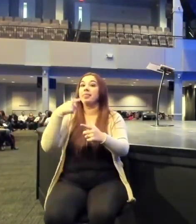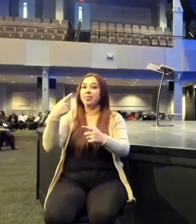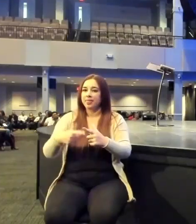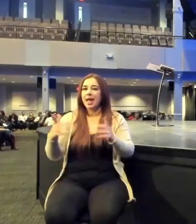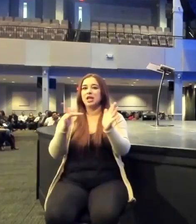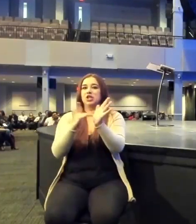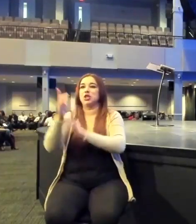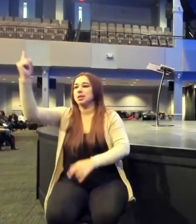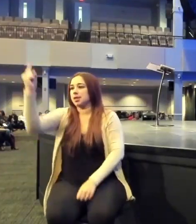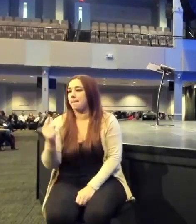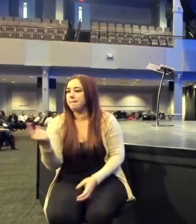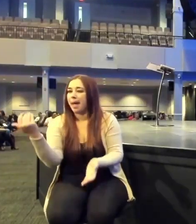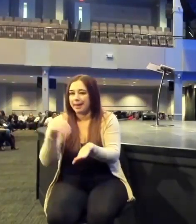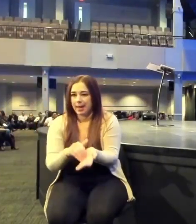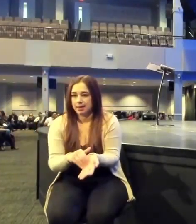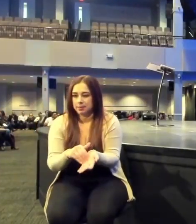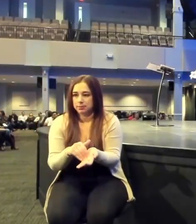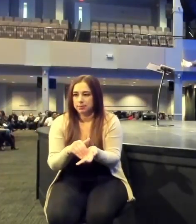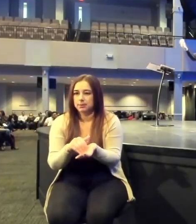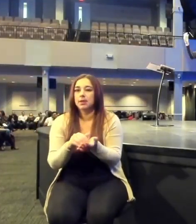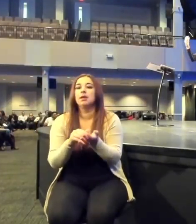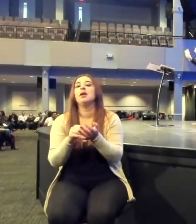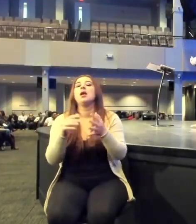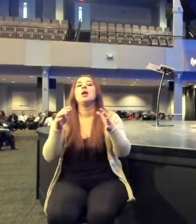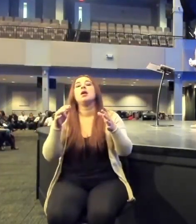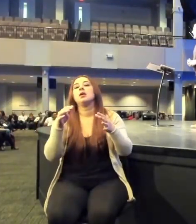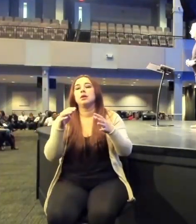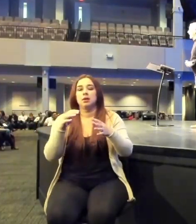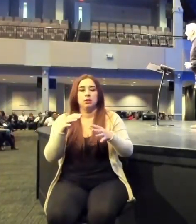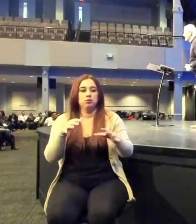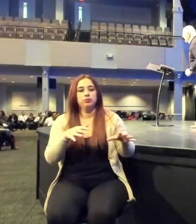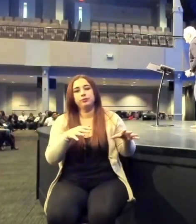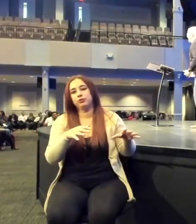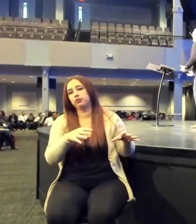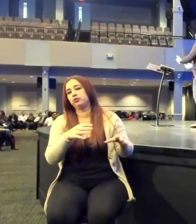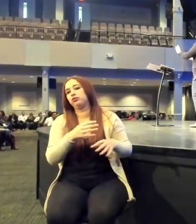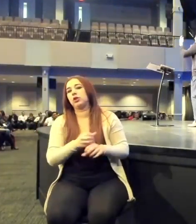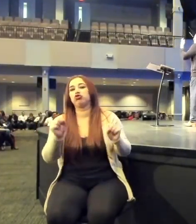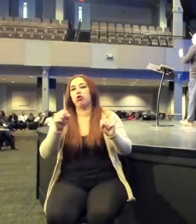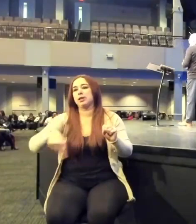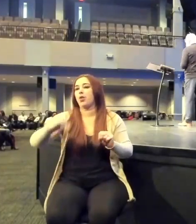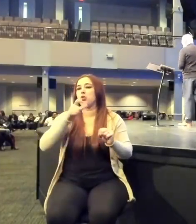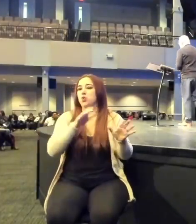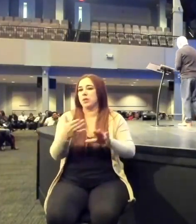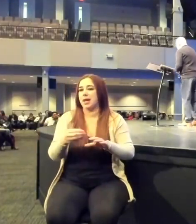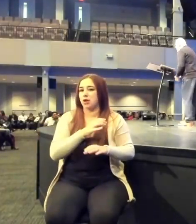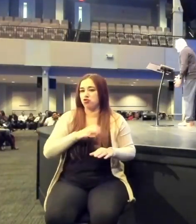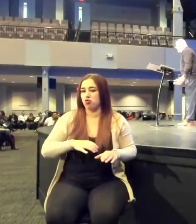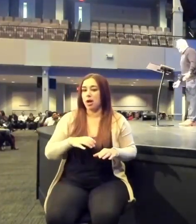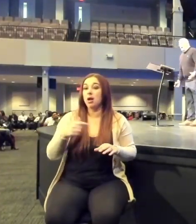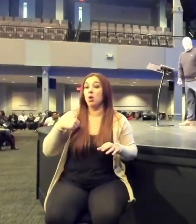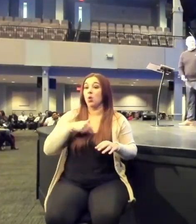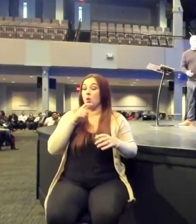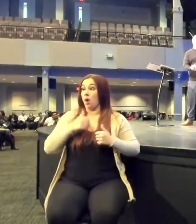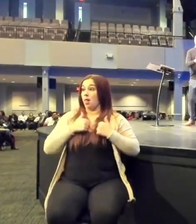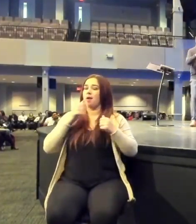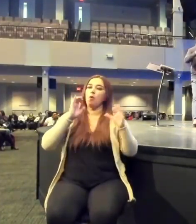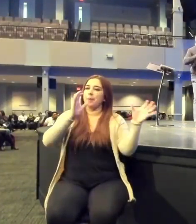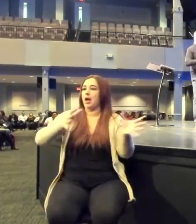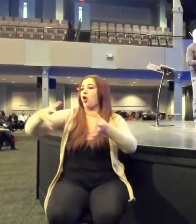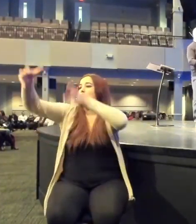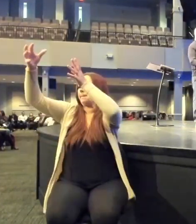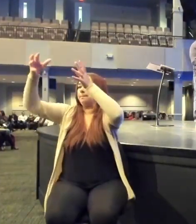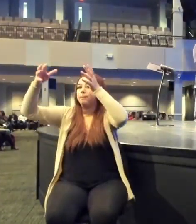Jesus comes back again. He resurrects those who are dead in Christ. We who are still alive at that moment will be caught up, and then that